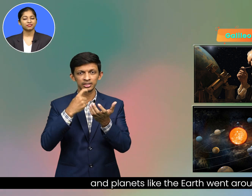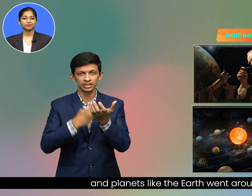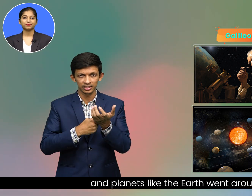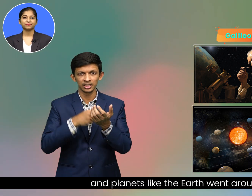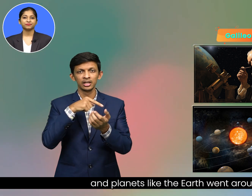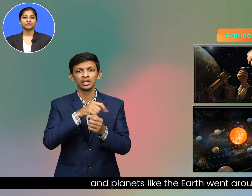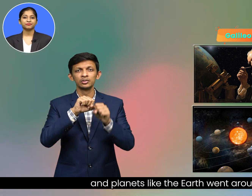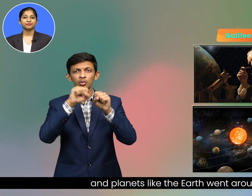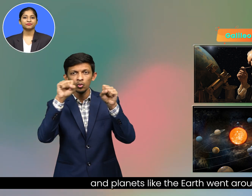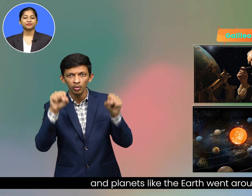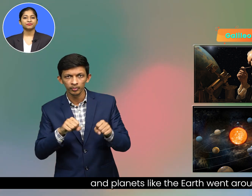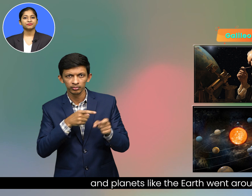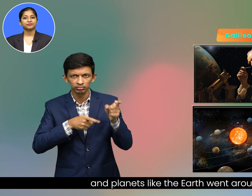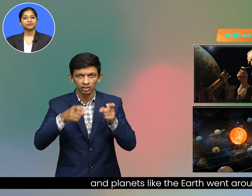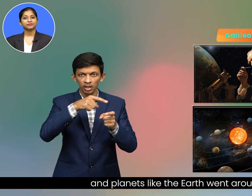it.